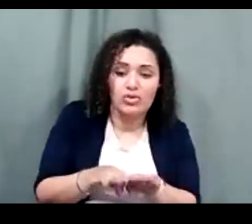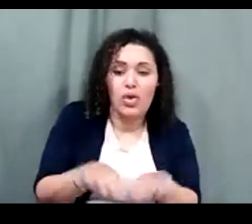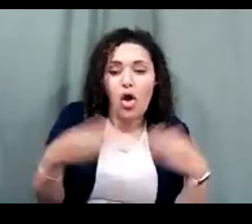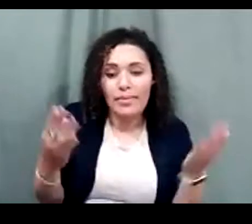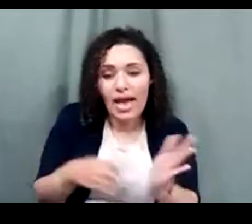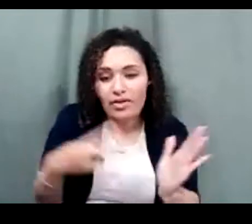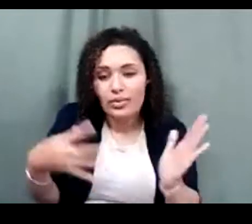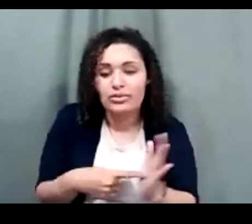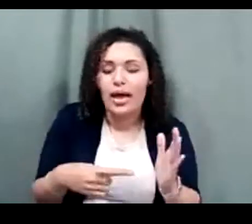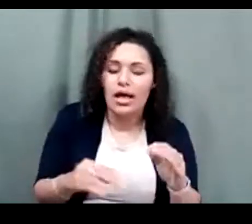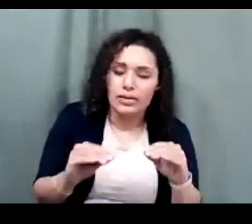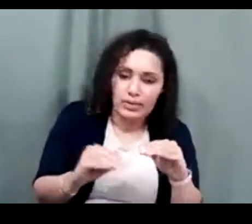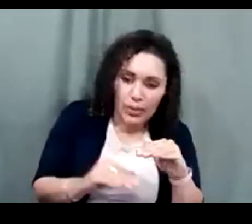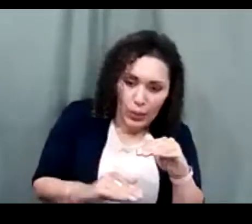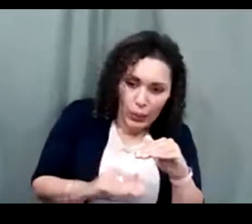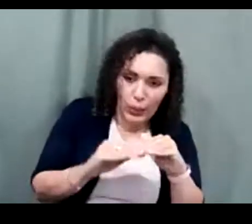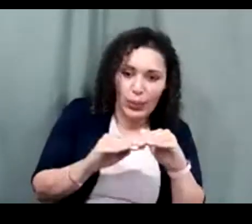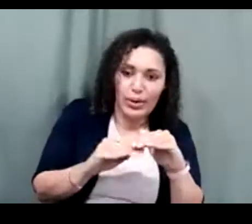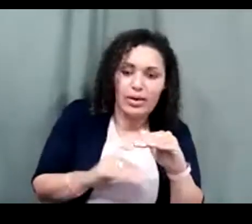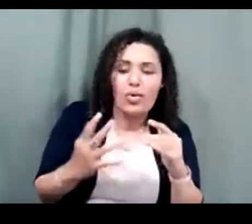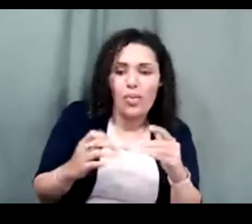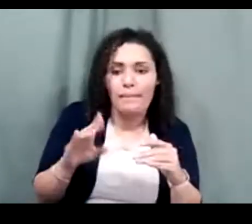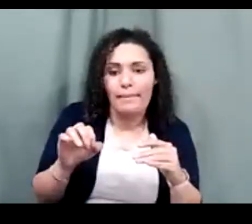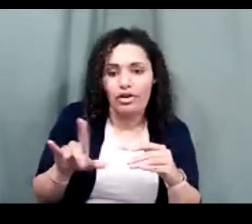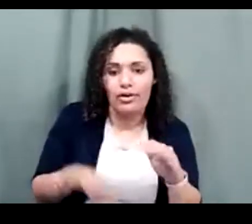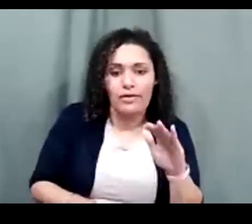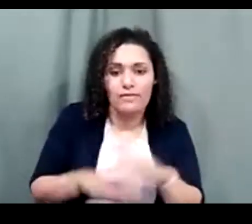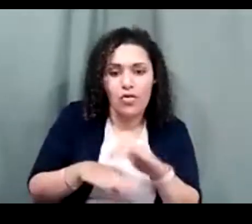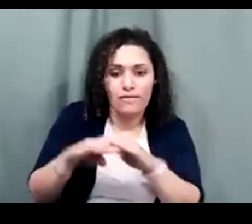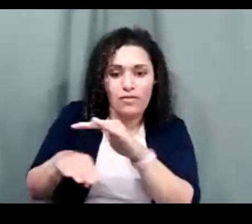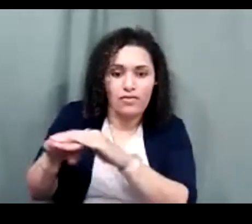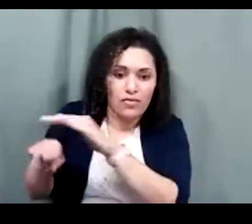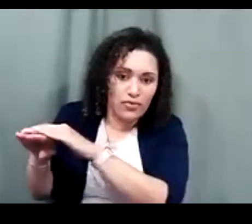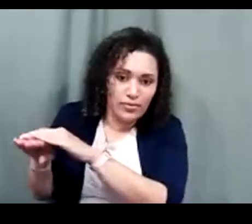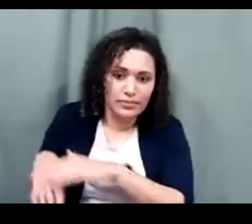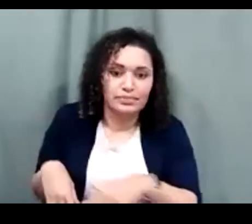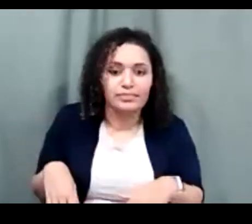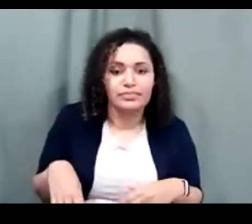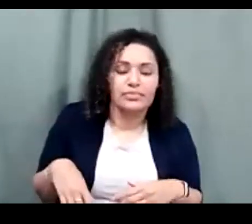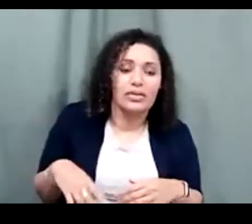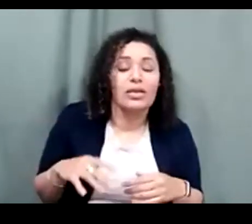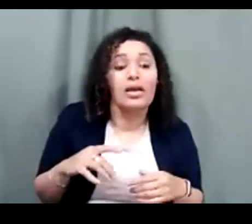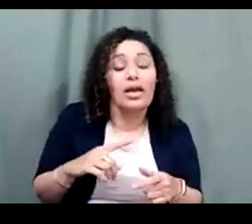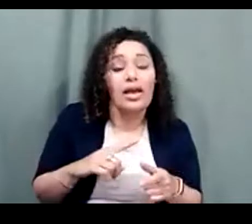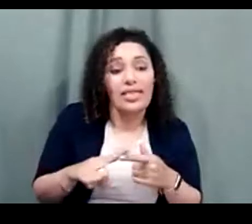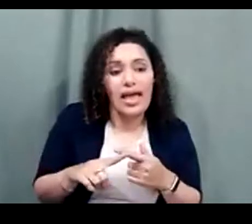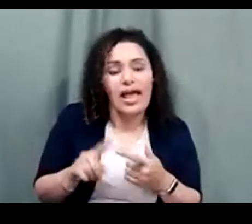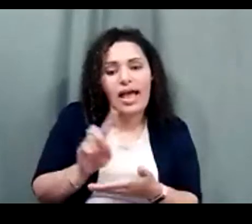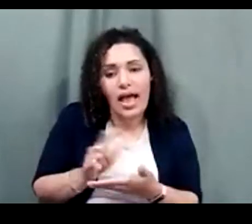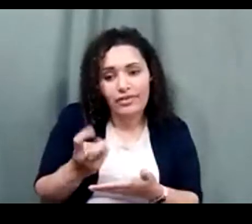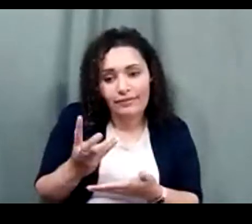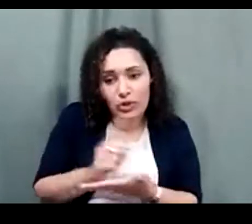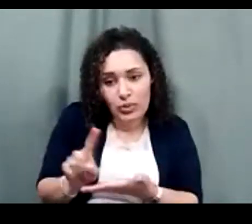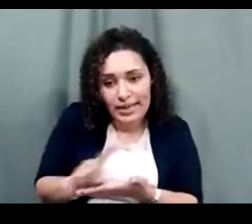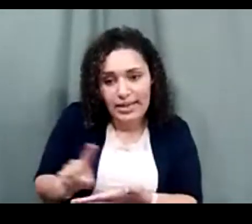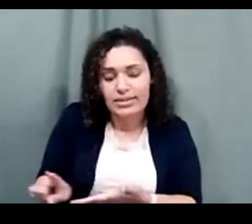to top them. So we want to keep the barrels very full. So we'll go through, and that is every couple of weeks in the beginning and then every couple